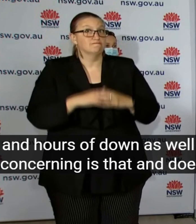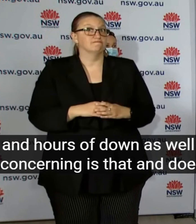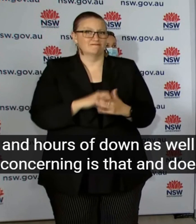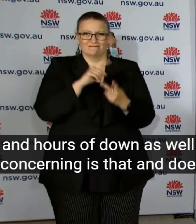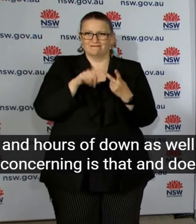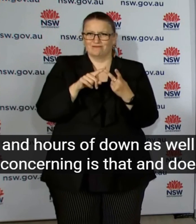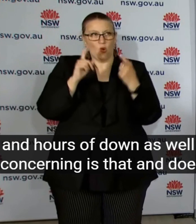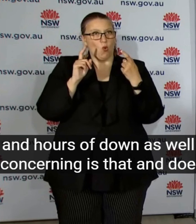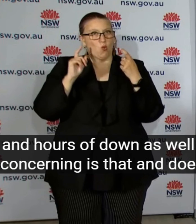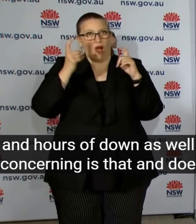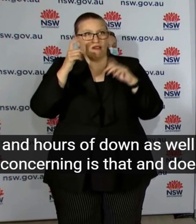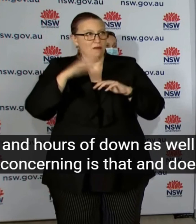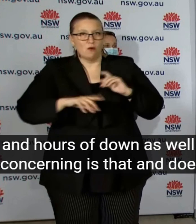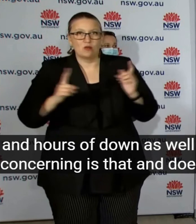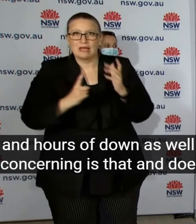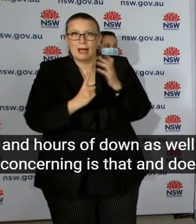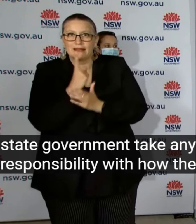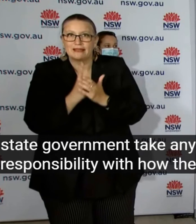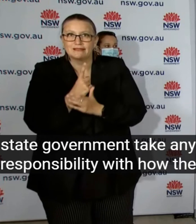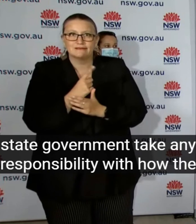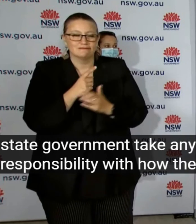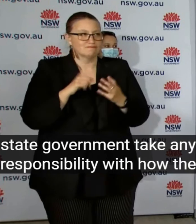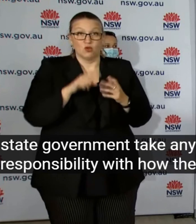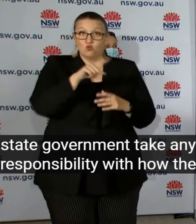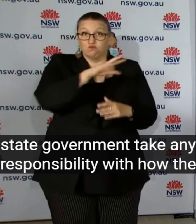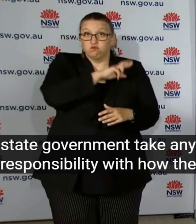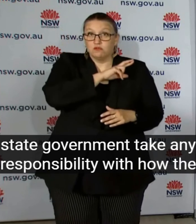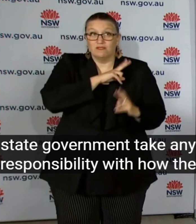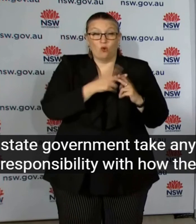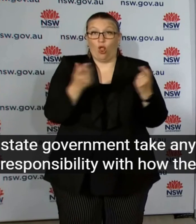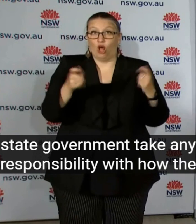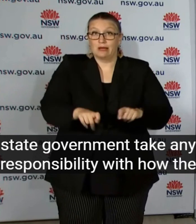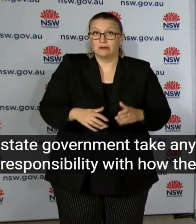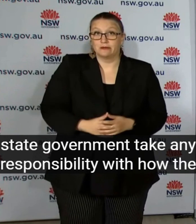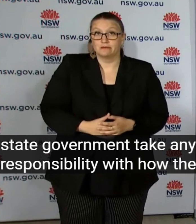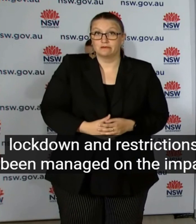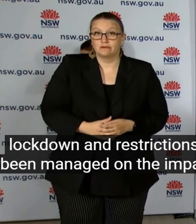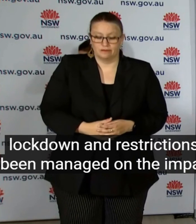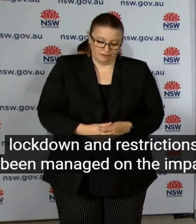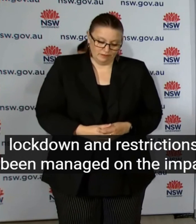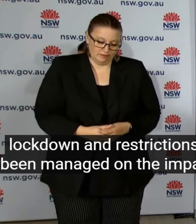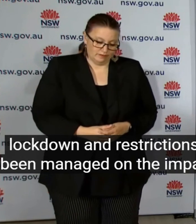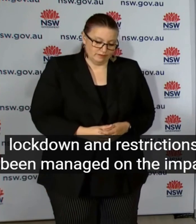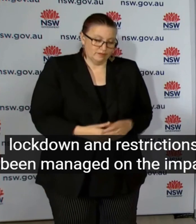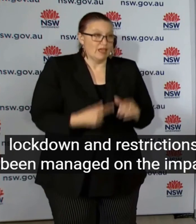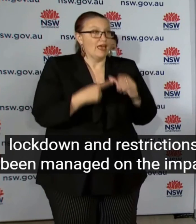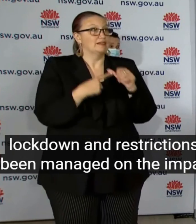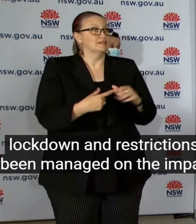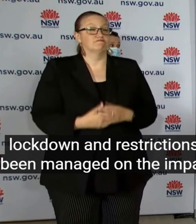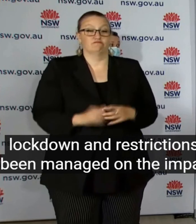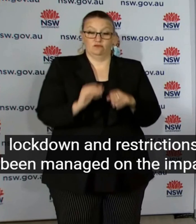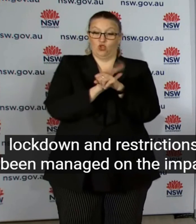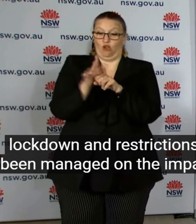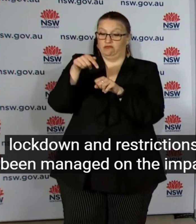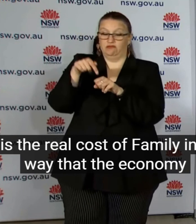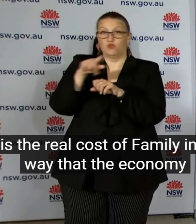responsibility with how the lockdown and restrictions have been managed on the impact? Well, this is the real cost of the pandemic in a way, that the economy had to be shut down,